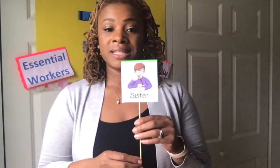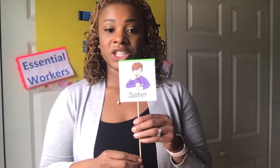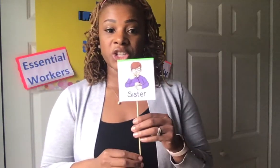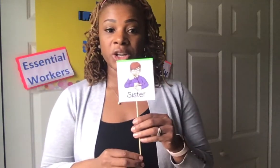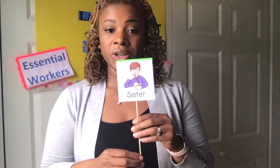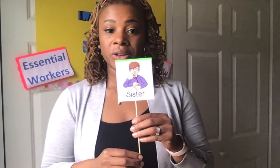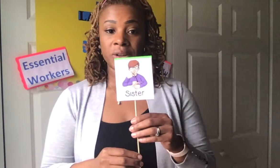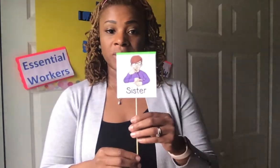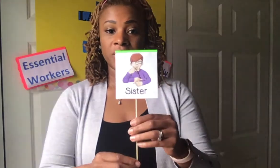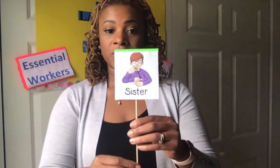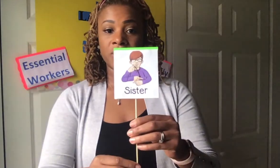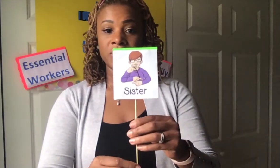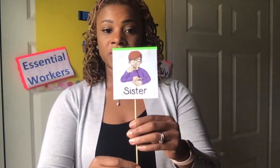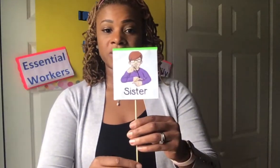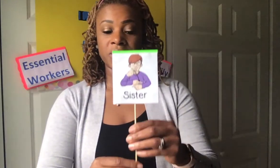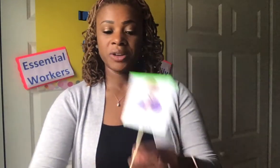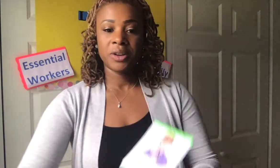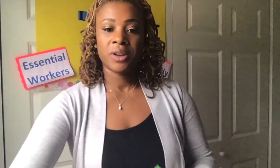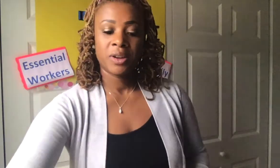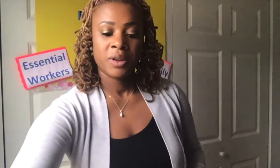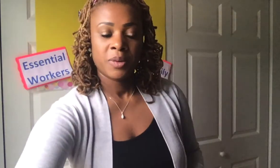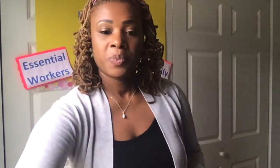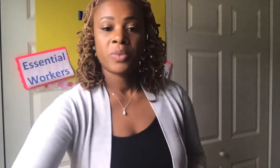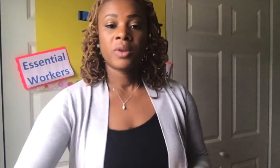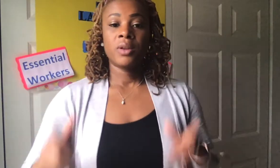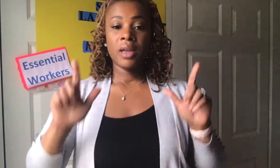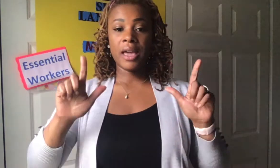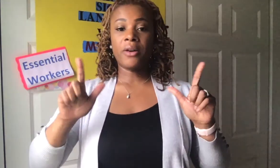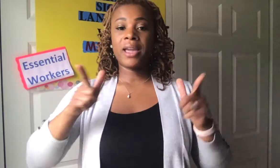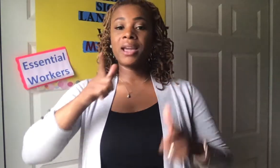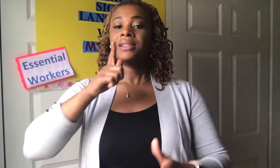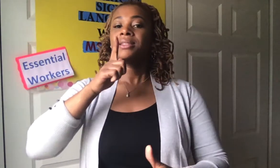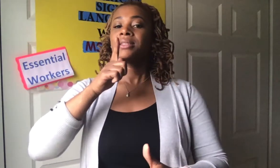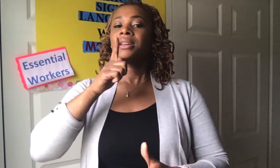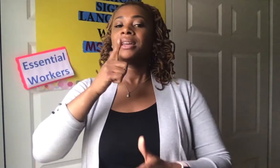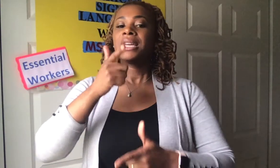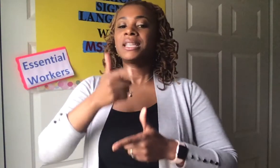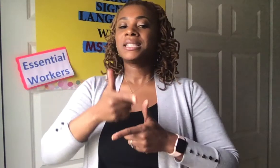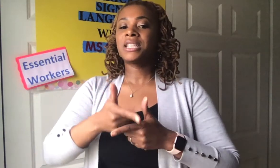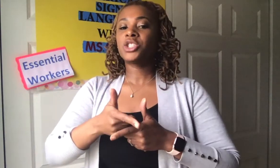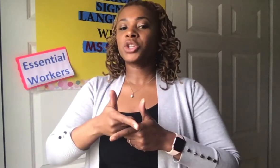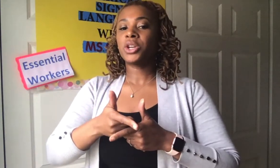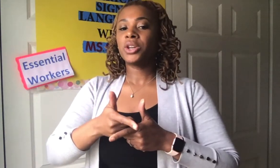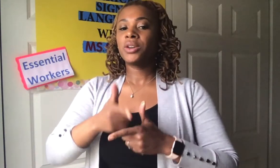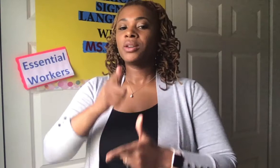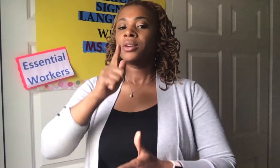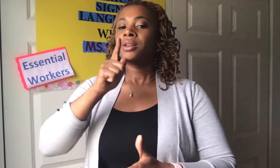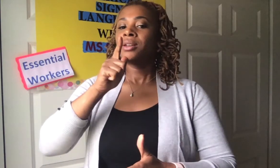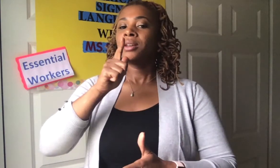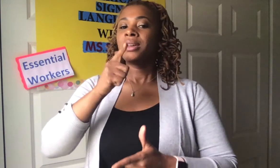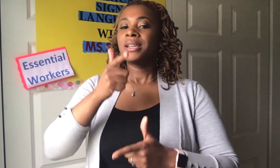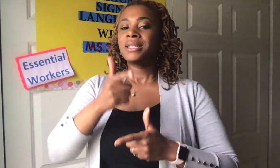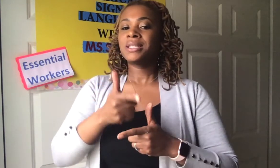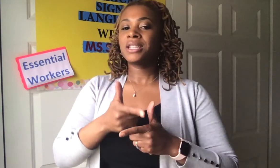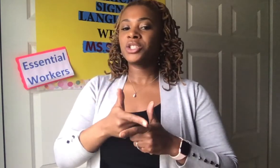Sister, sister, L hands, sister, sister.